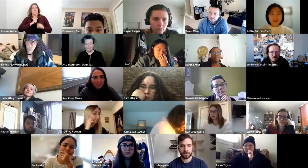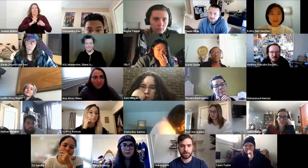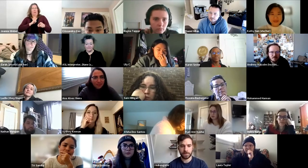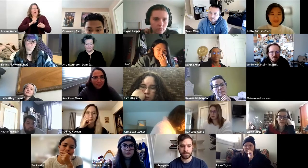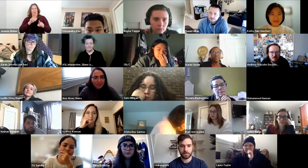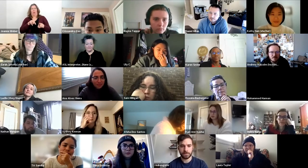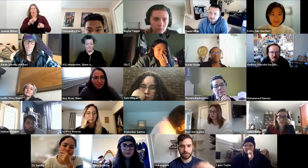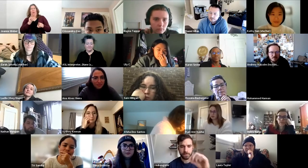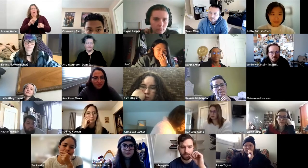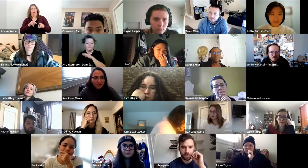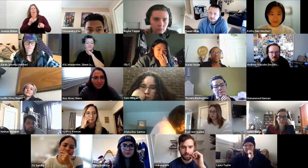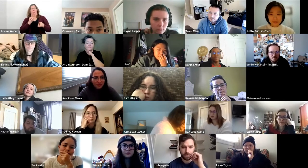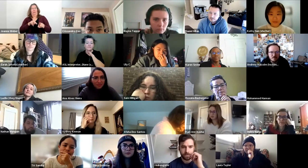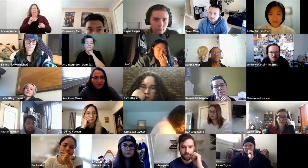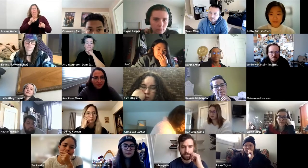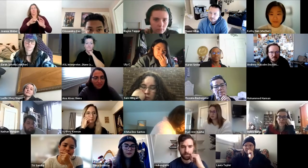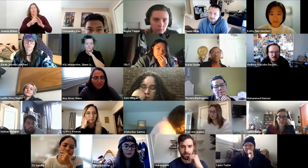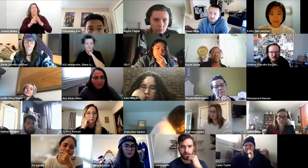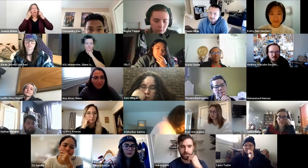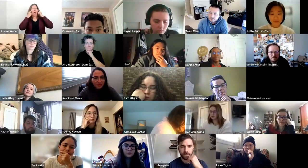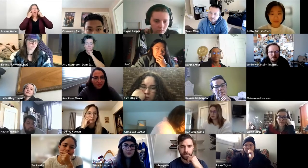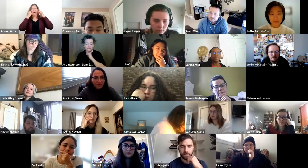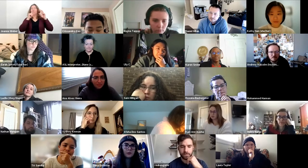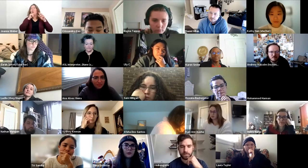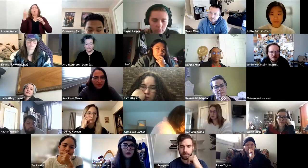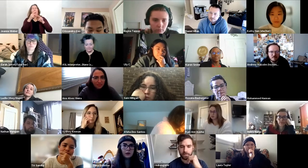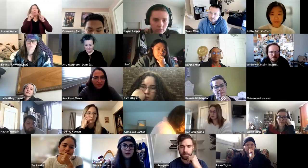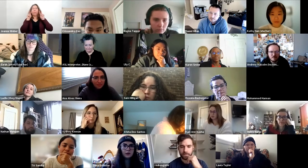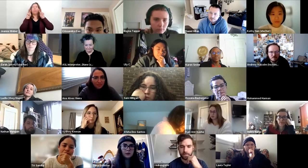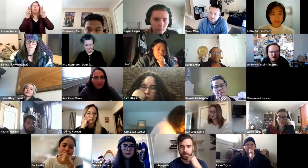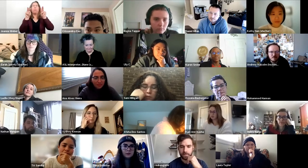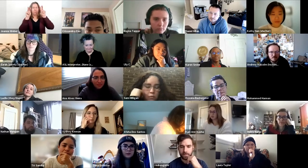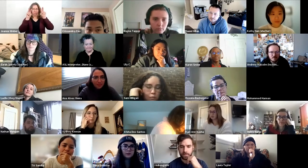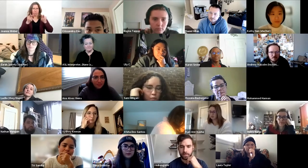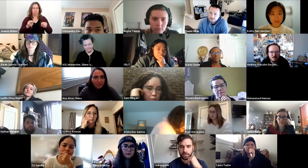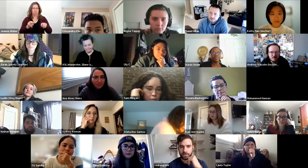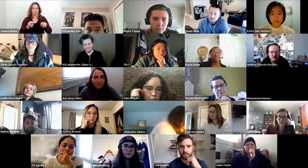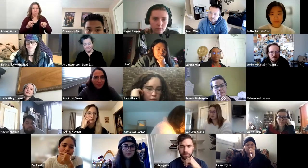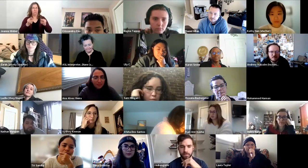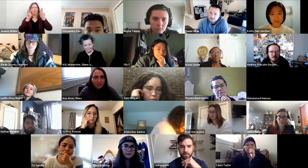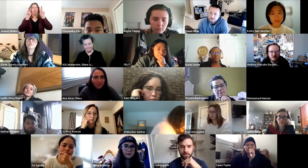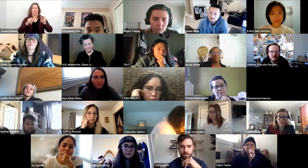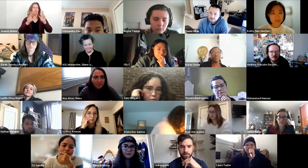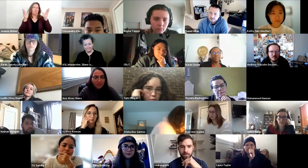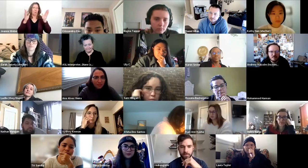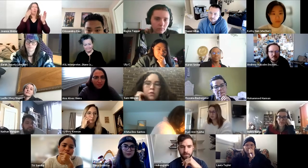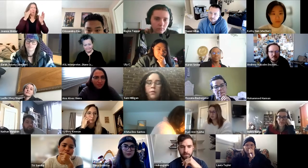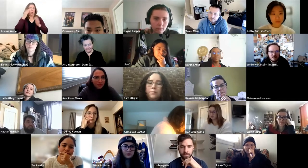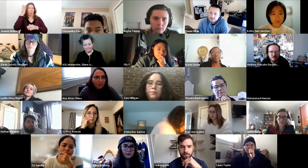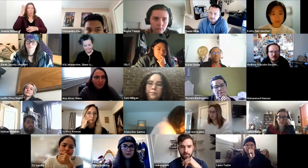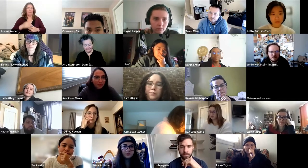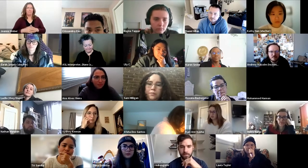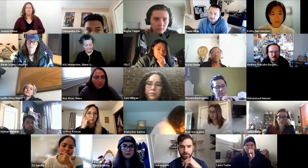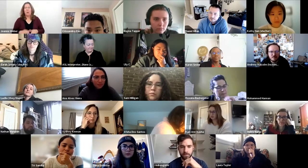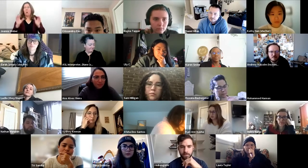here, you on one screen and then Tracy on another. So I won't always be